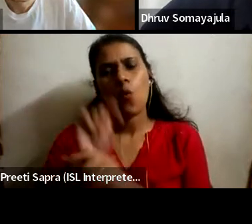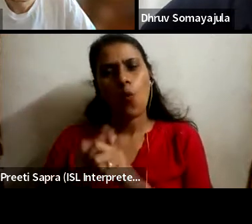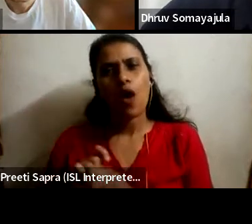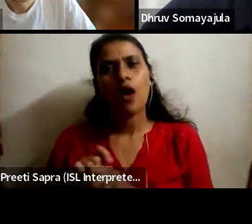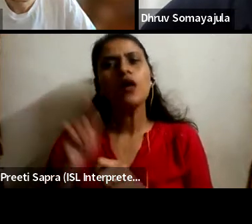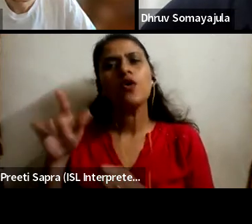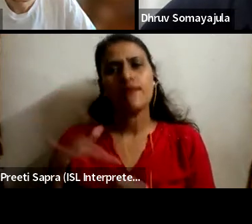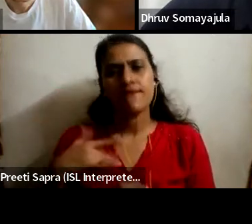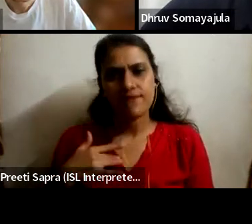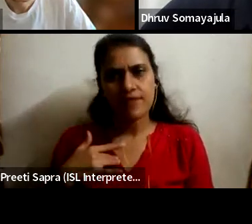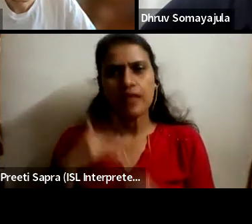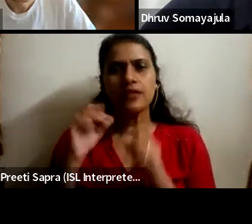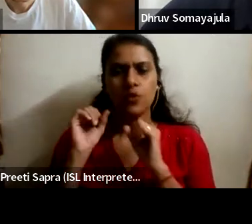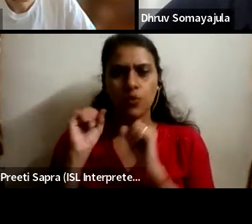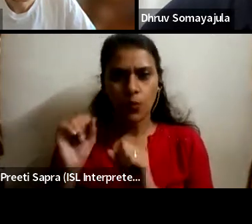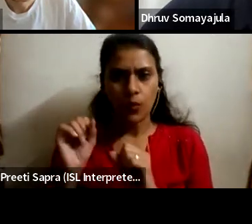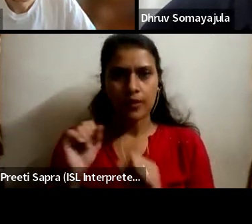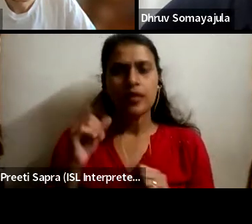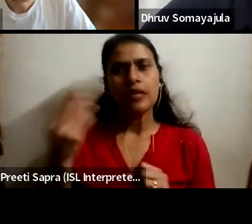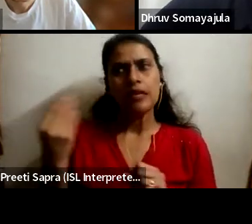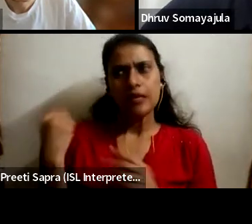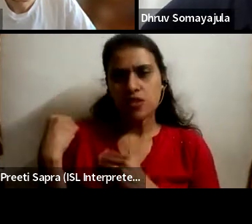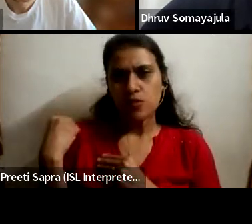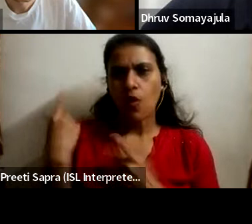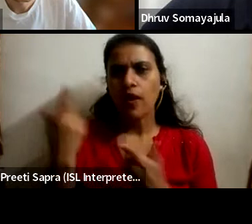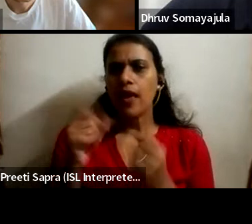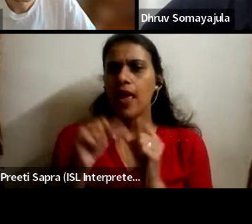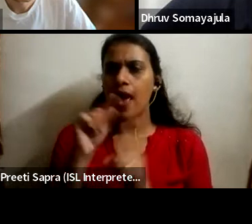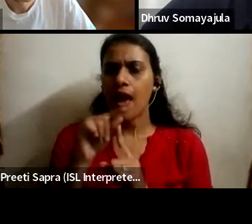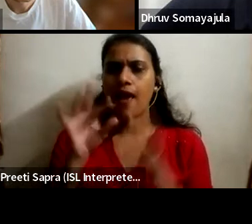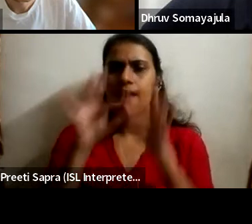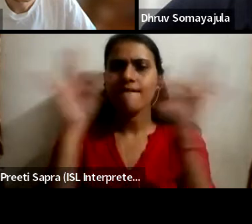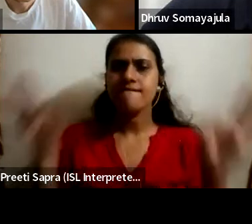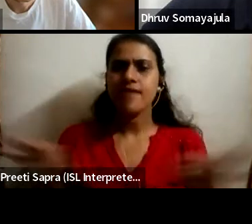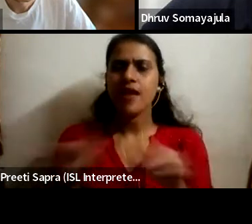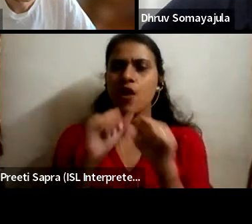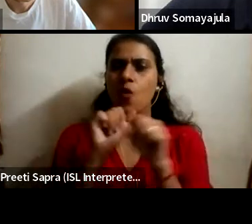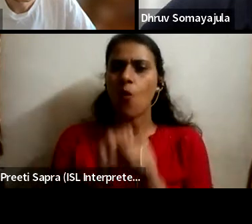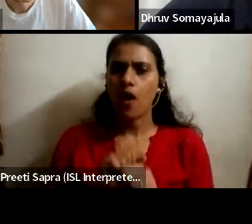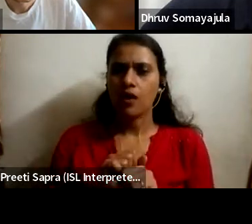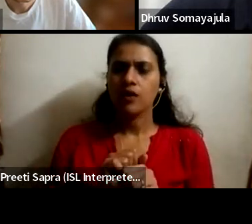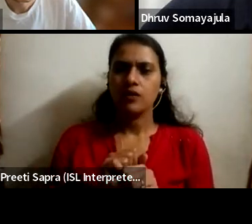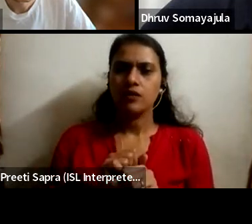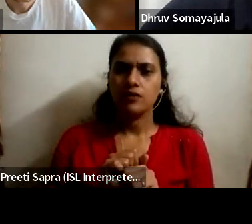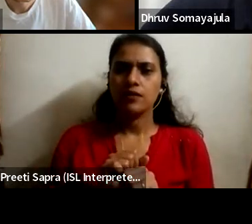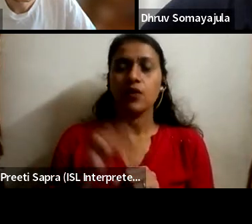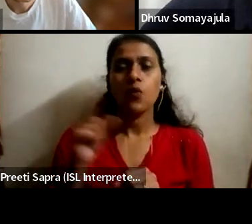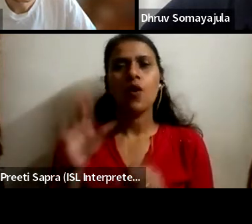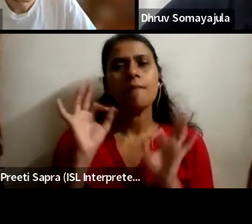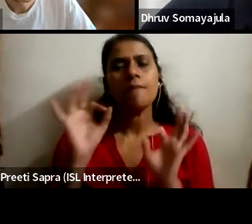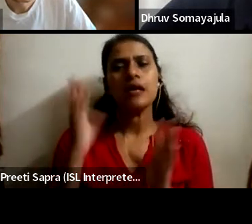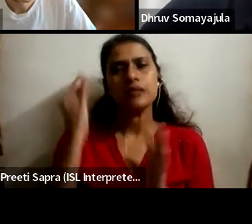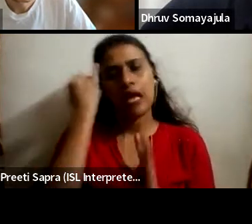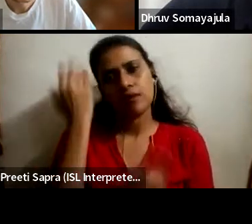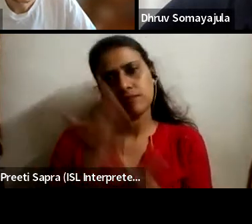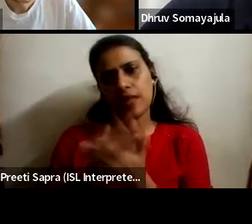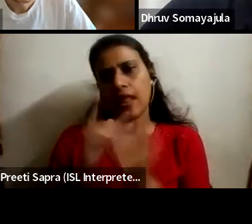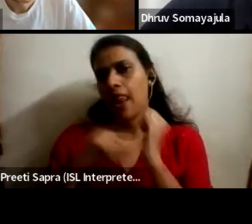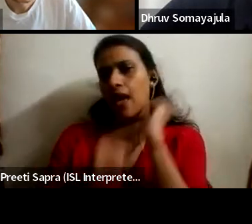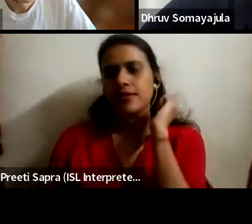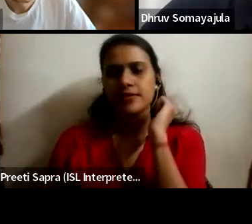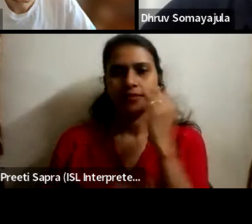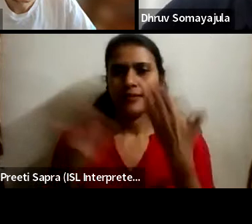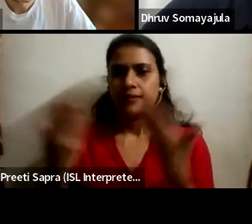on operationalizing some responsible AI frameworks and such, what closing remarks would you like to